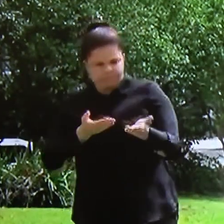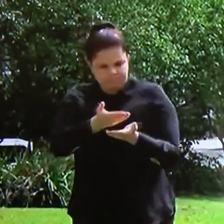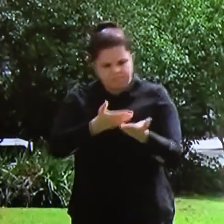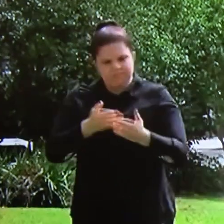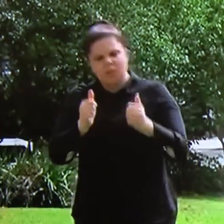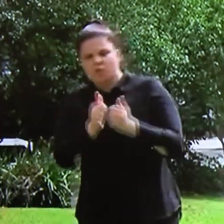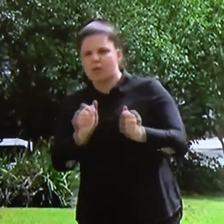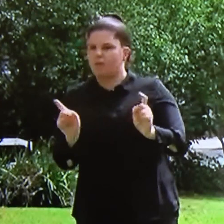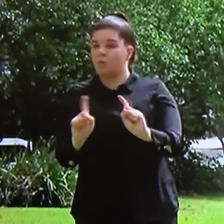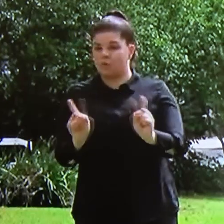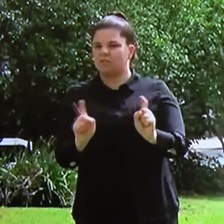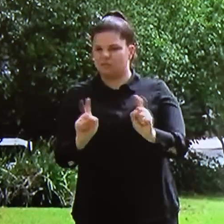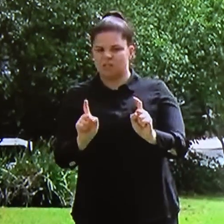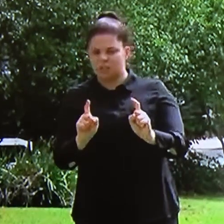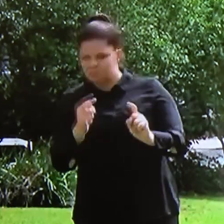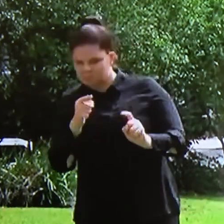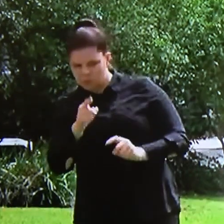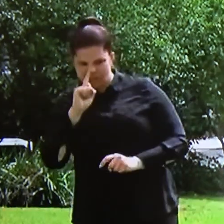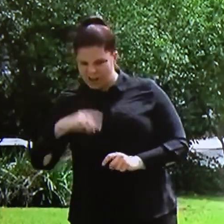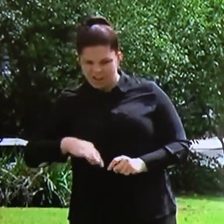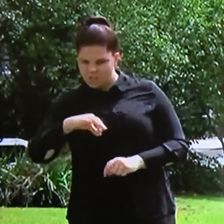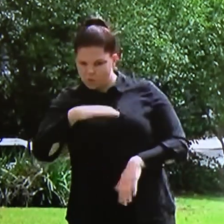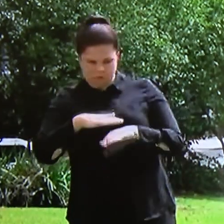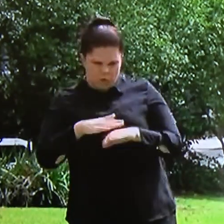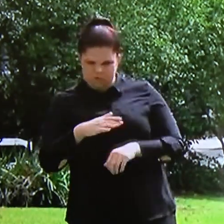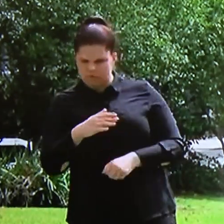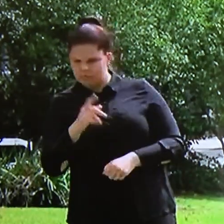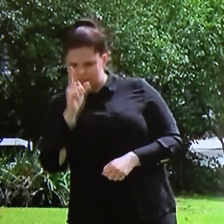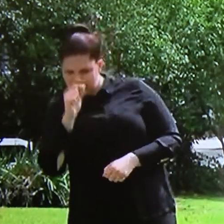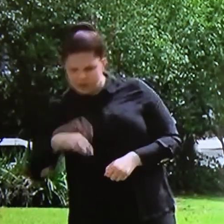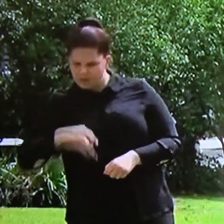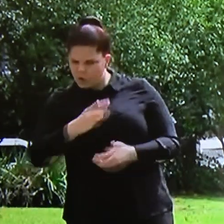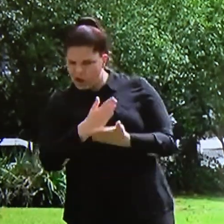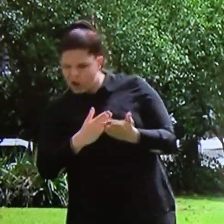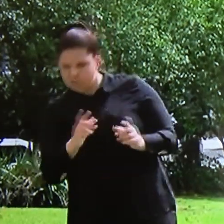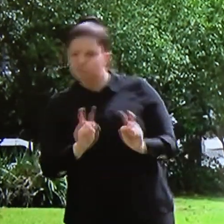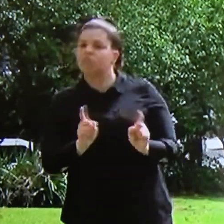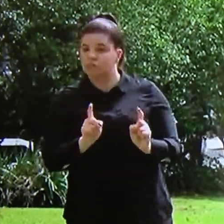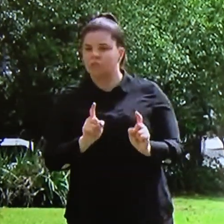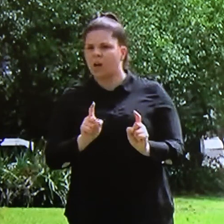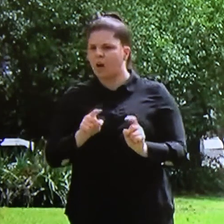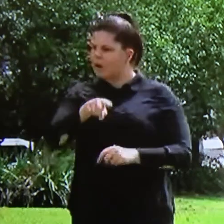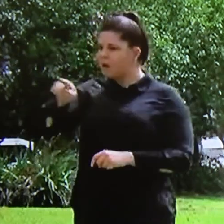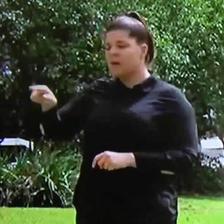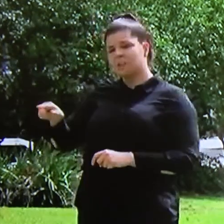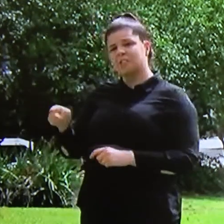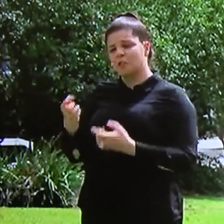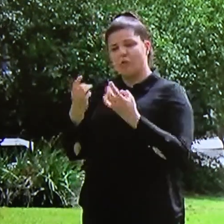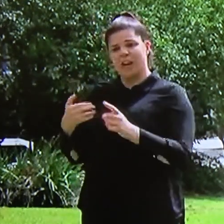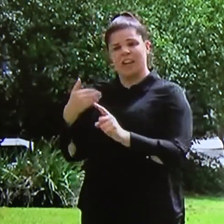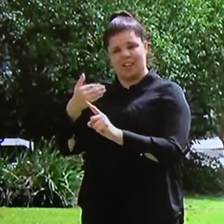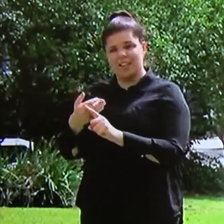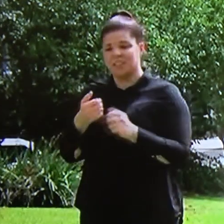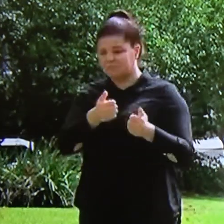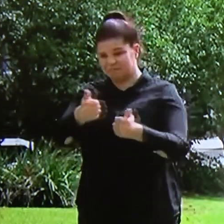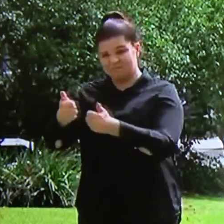this phase. And it's pleasing to note that right across the board, this has already been happening at both a